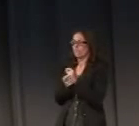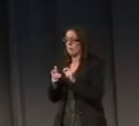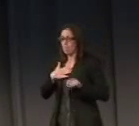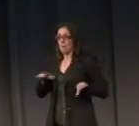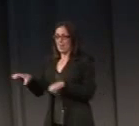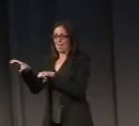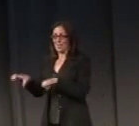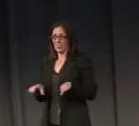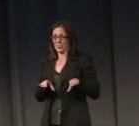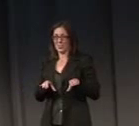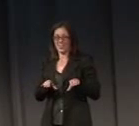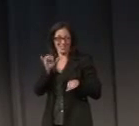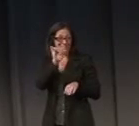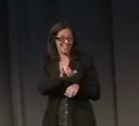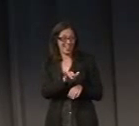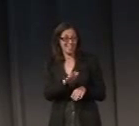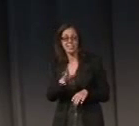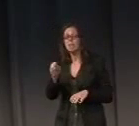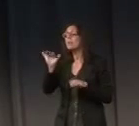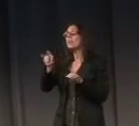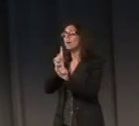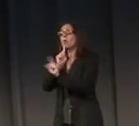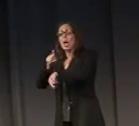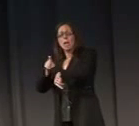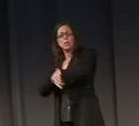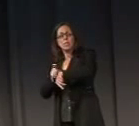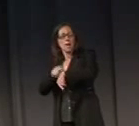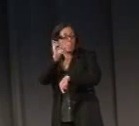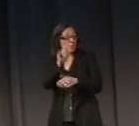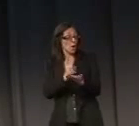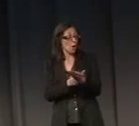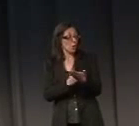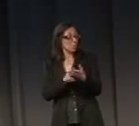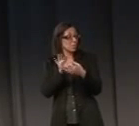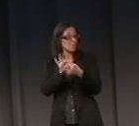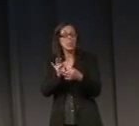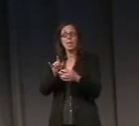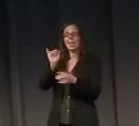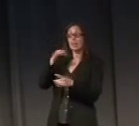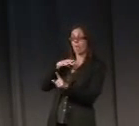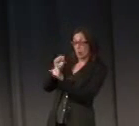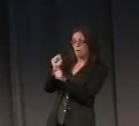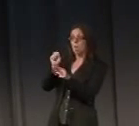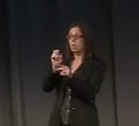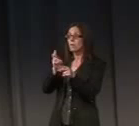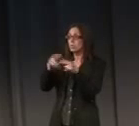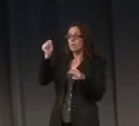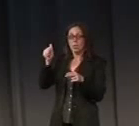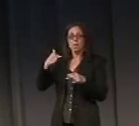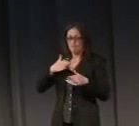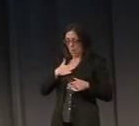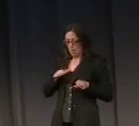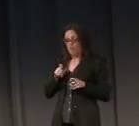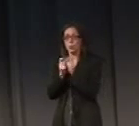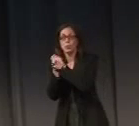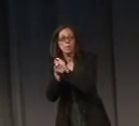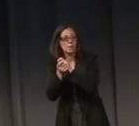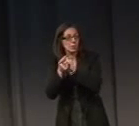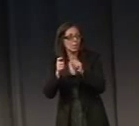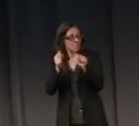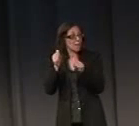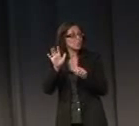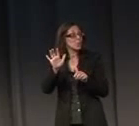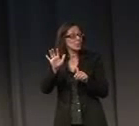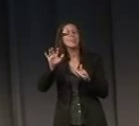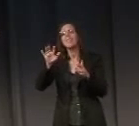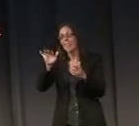time argument is supported by another attribute of color, which is that color facilitates object pop-out or object